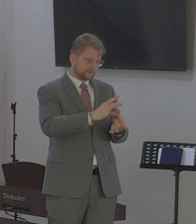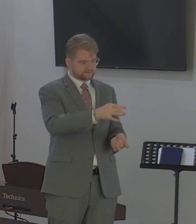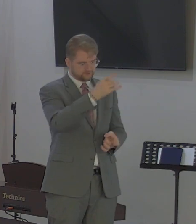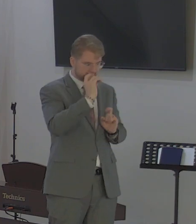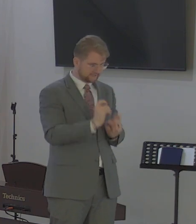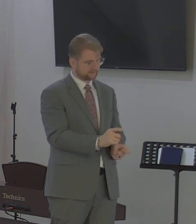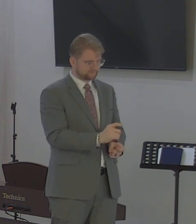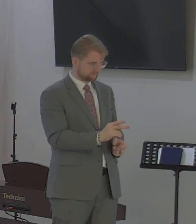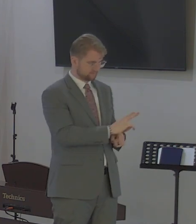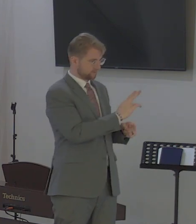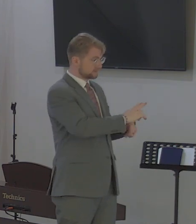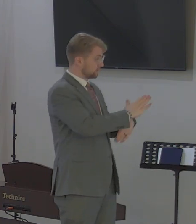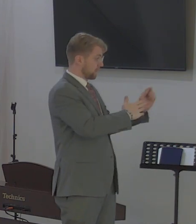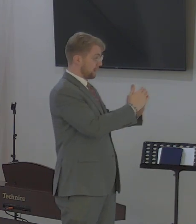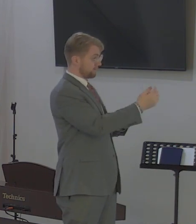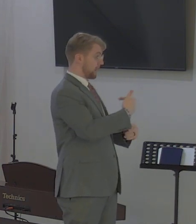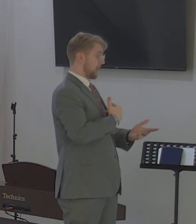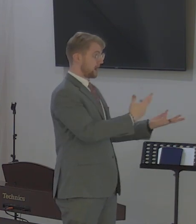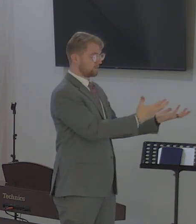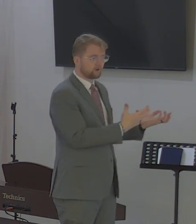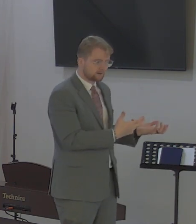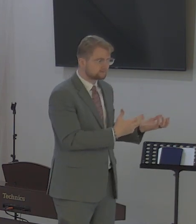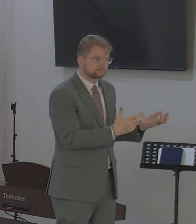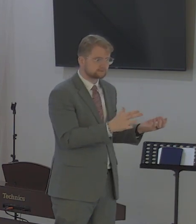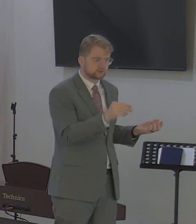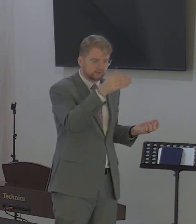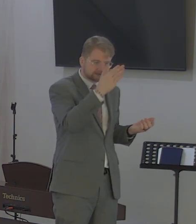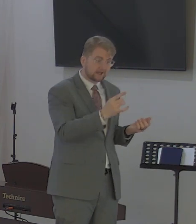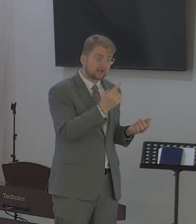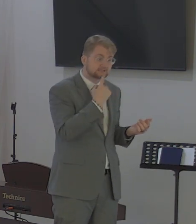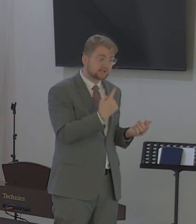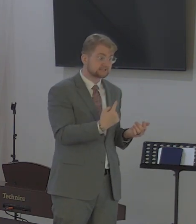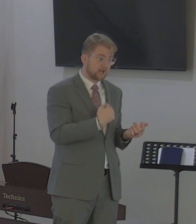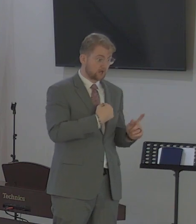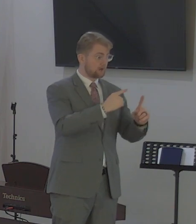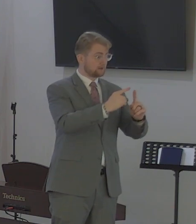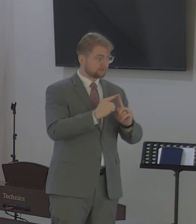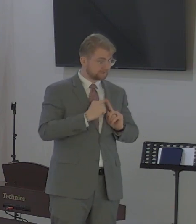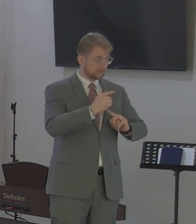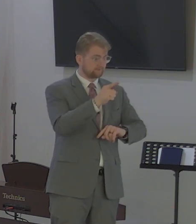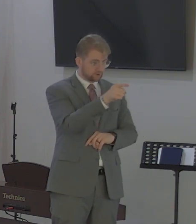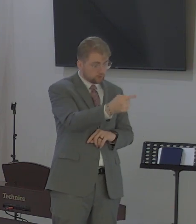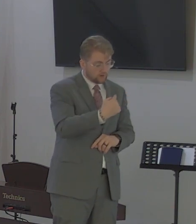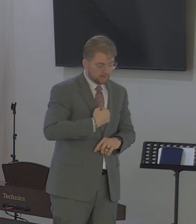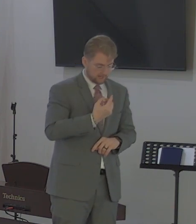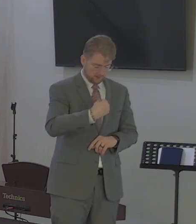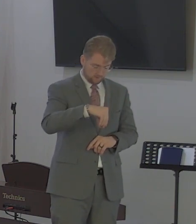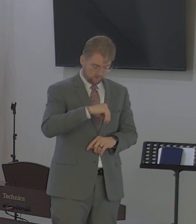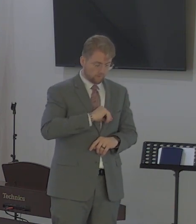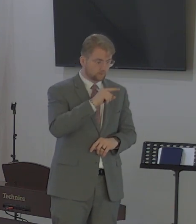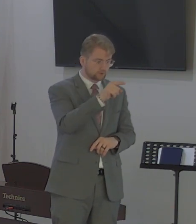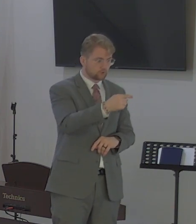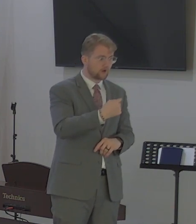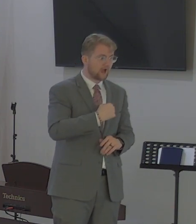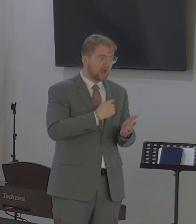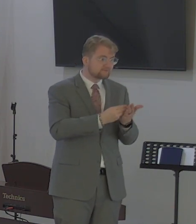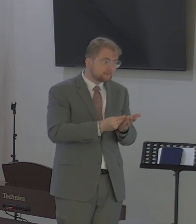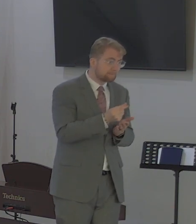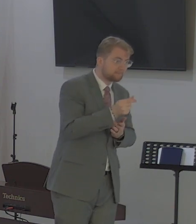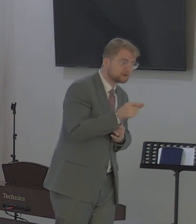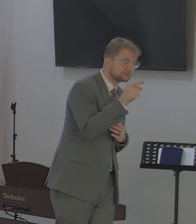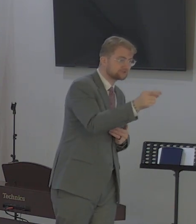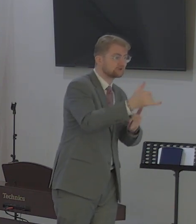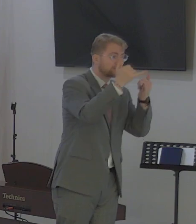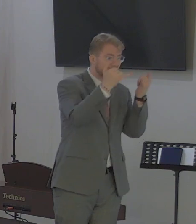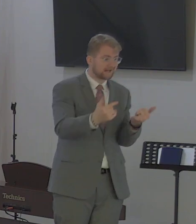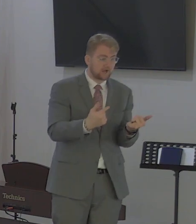want to. God says, listen, I saved you. I own you. You've been bought by Christ. Now I've blessed you with this spiritual gift